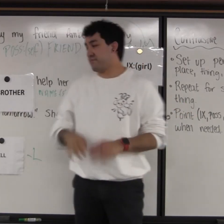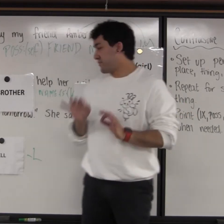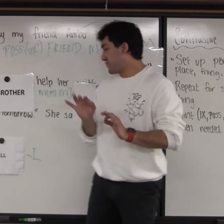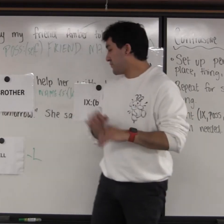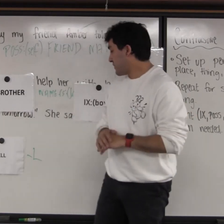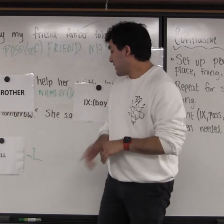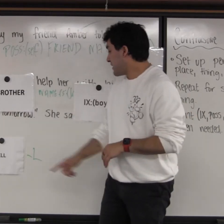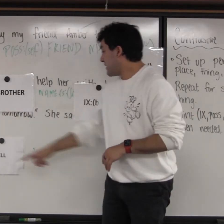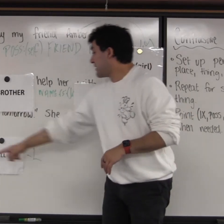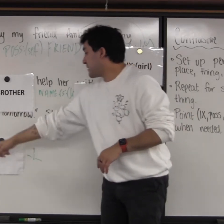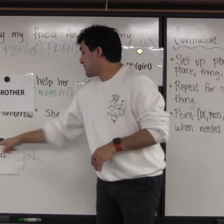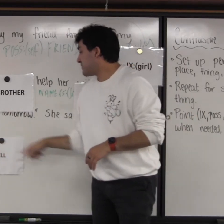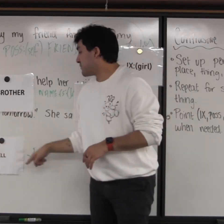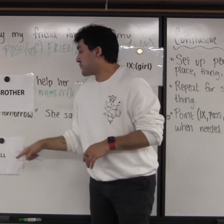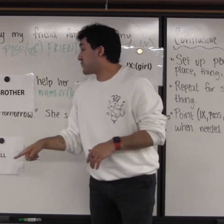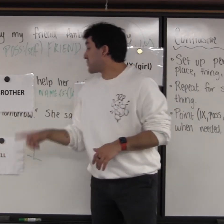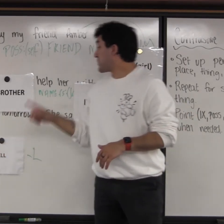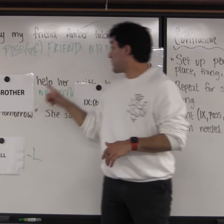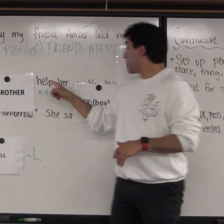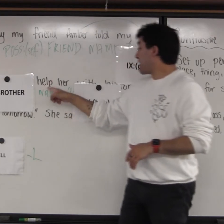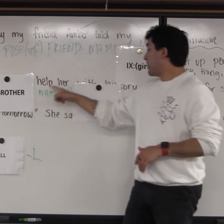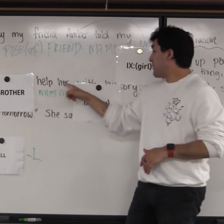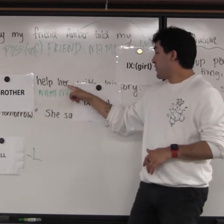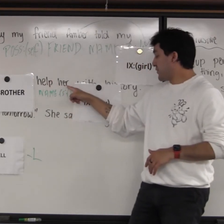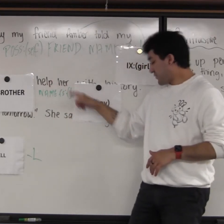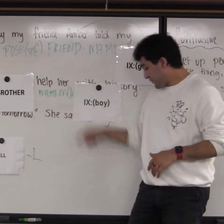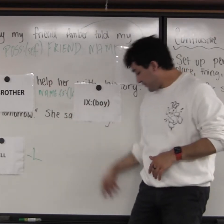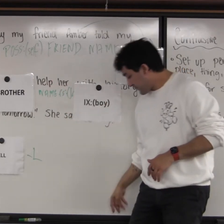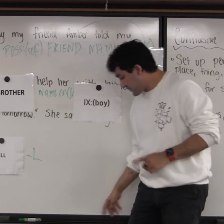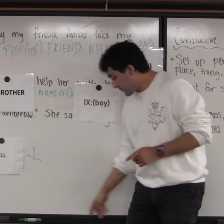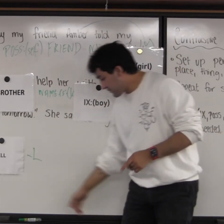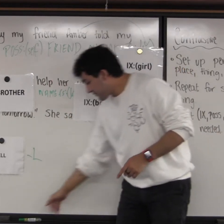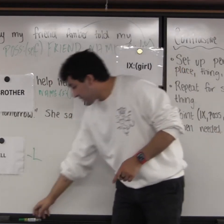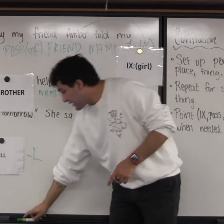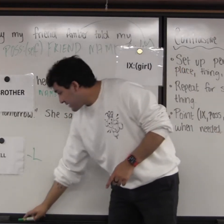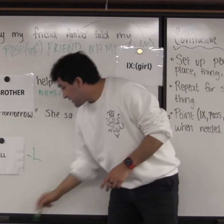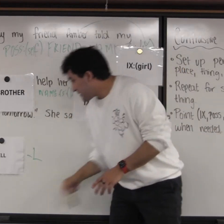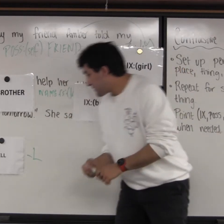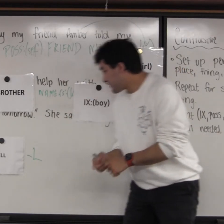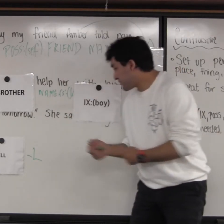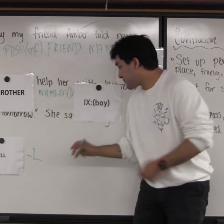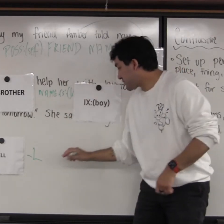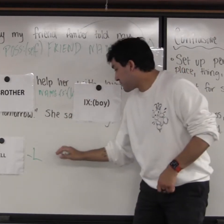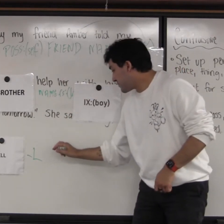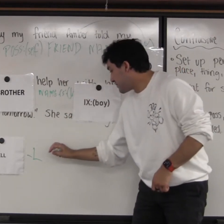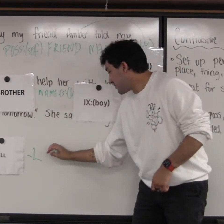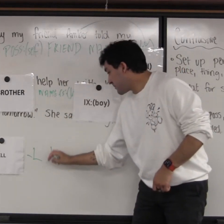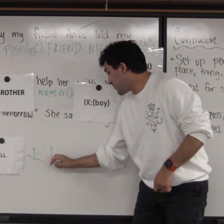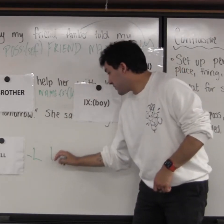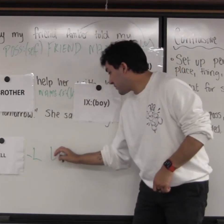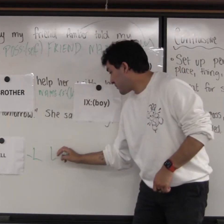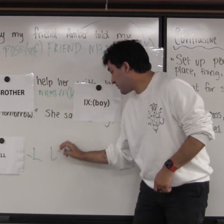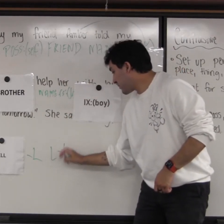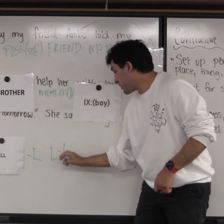this sign needs to go. But if I add an R and an L, I can see, oh, it's going to start on the right and end on the